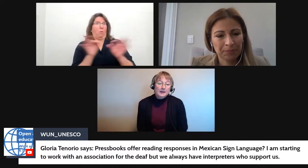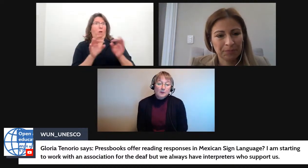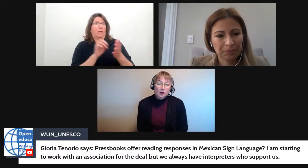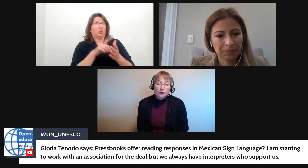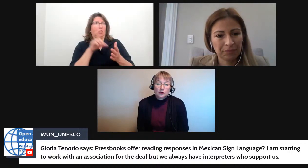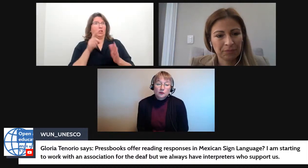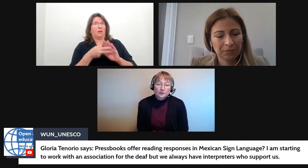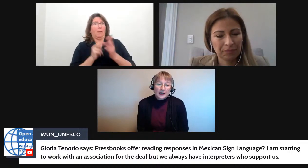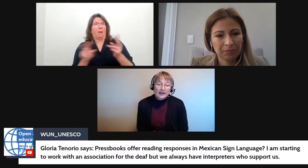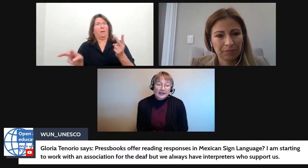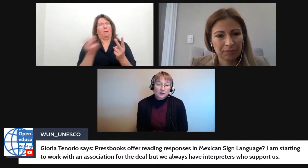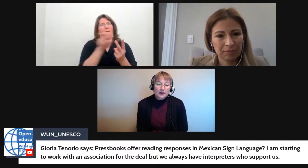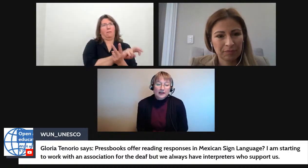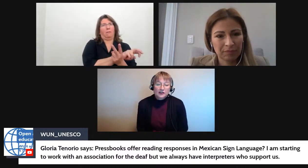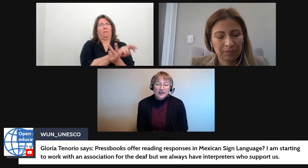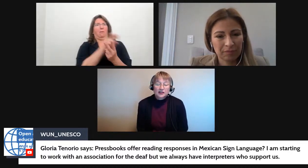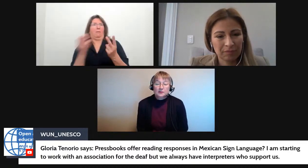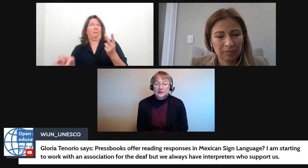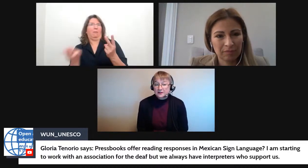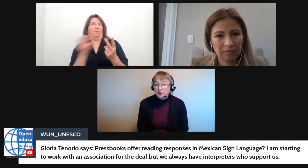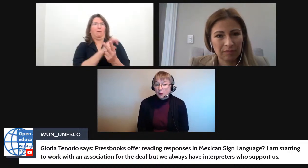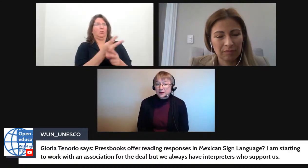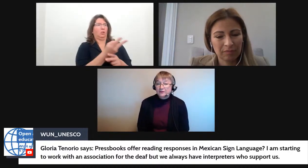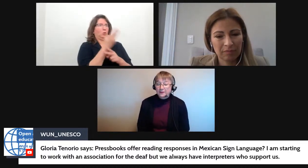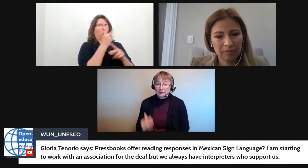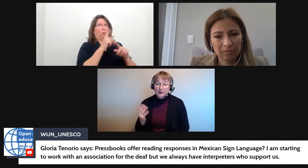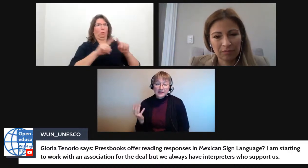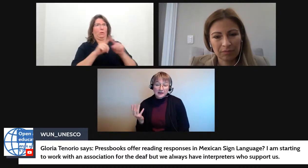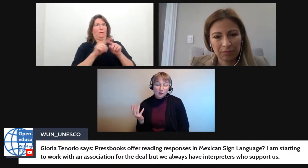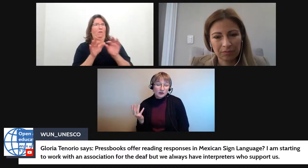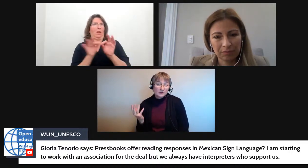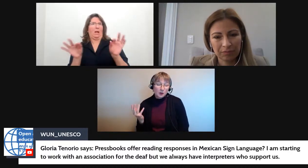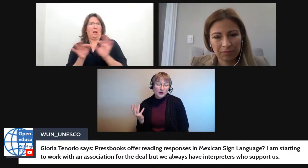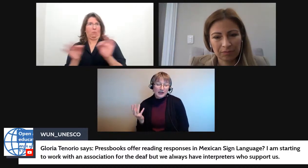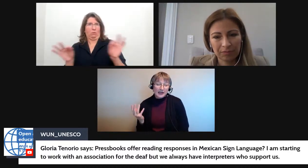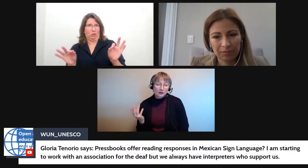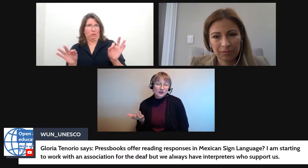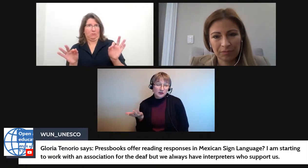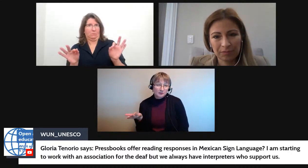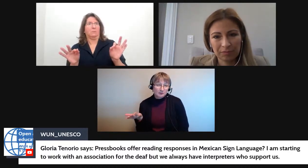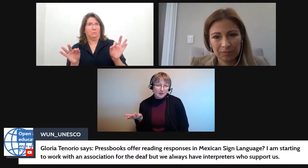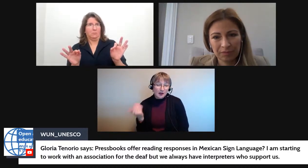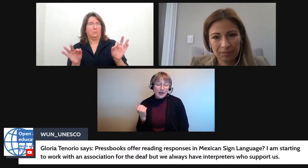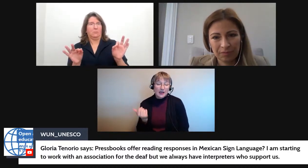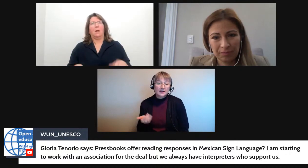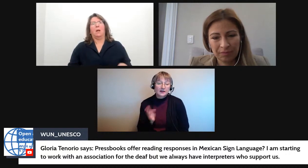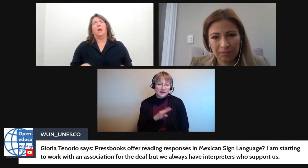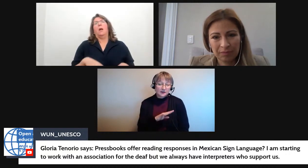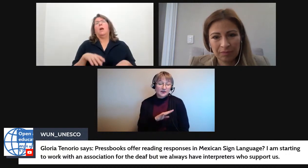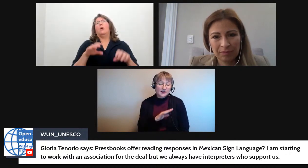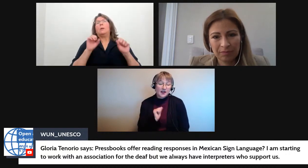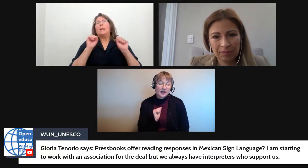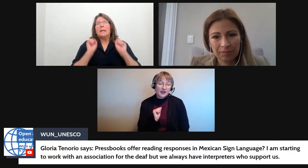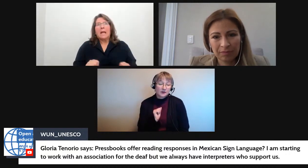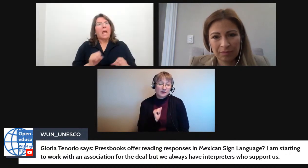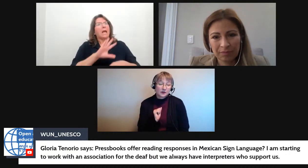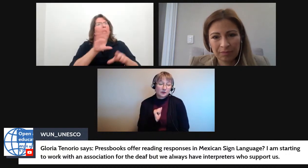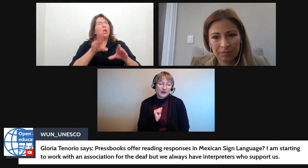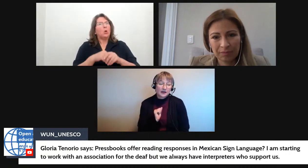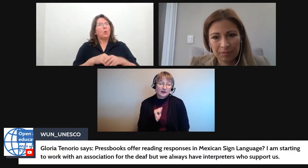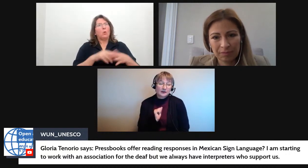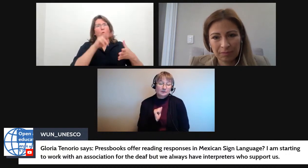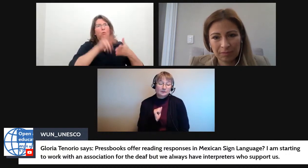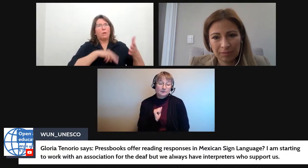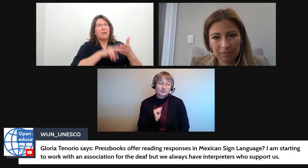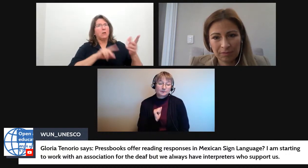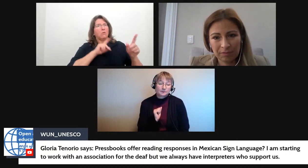So bimodal, bilingual education means going from the written or spoken language and into the sign language,